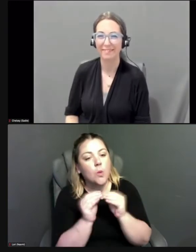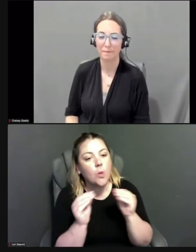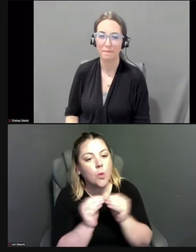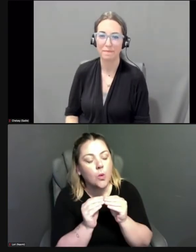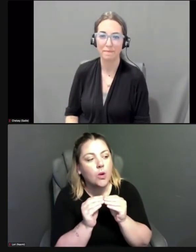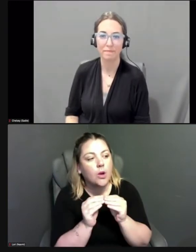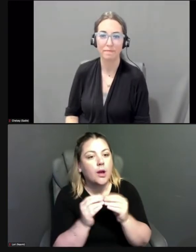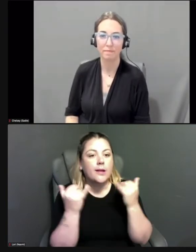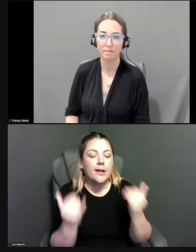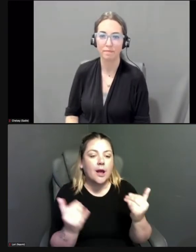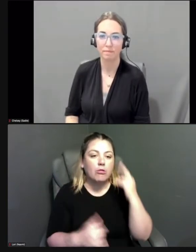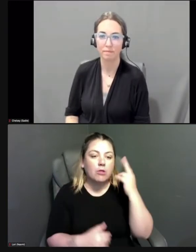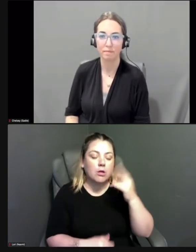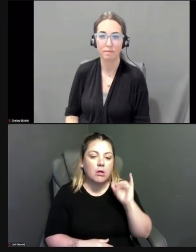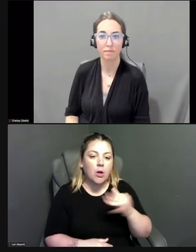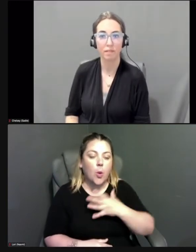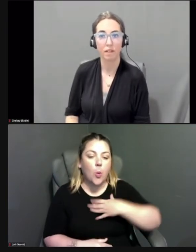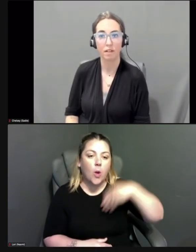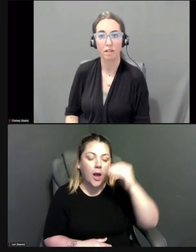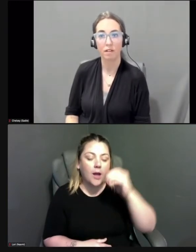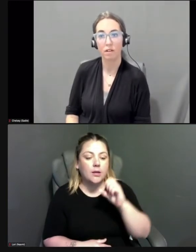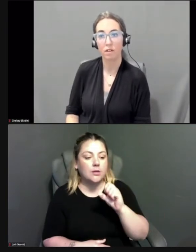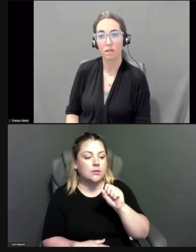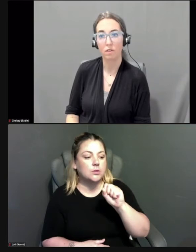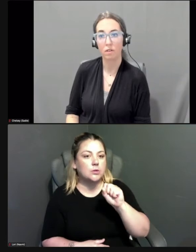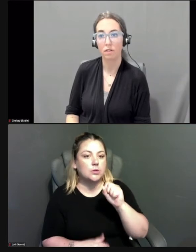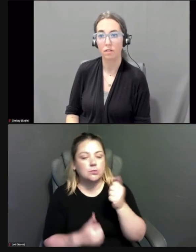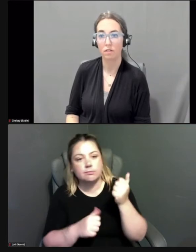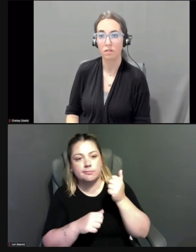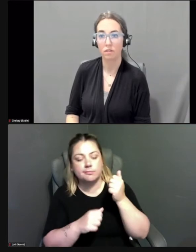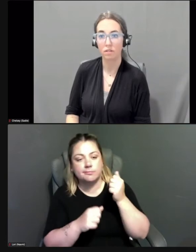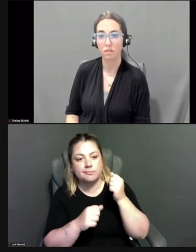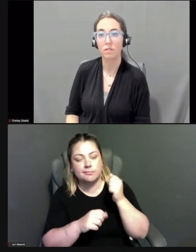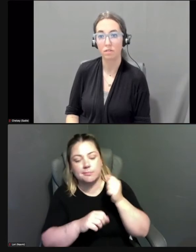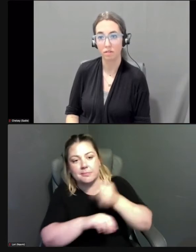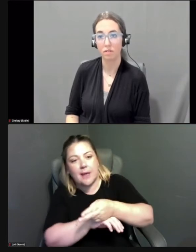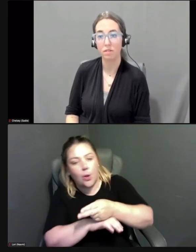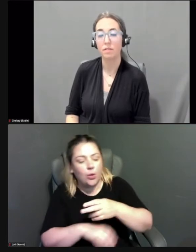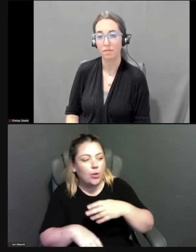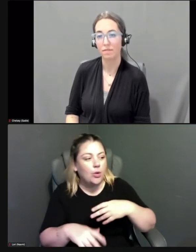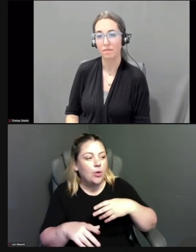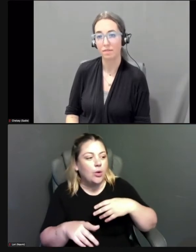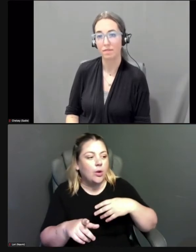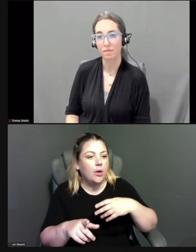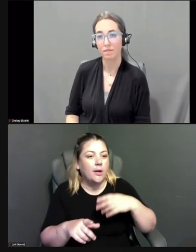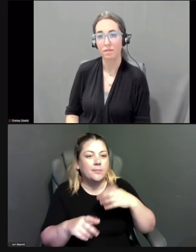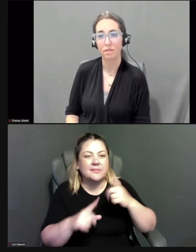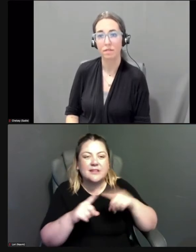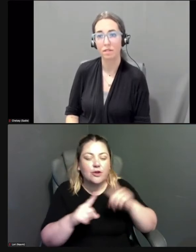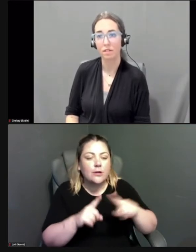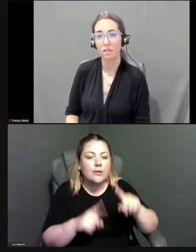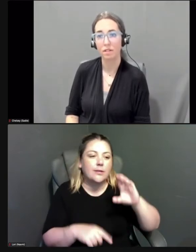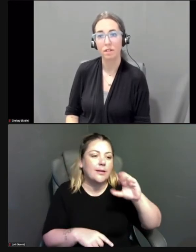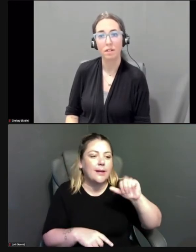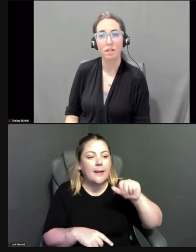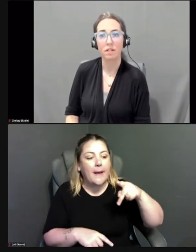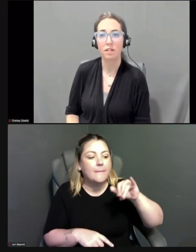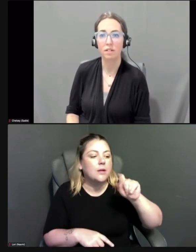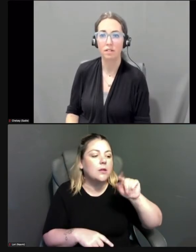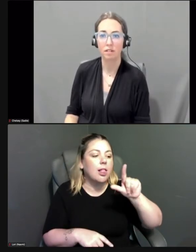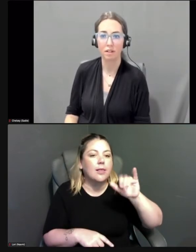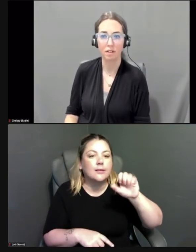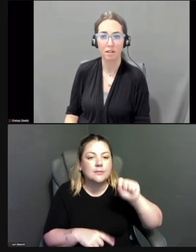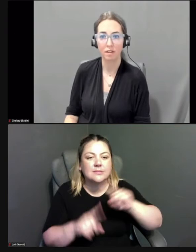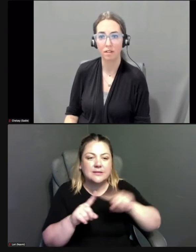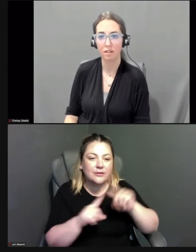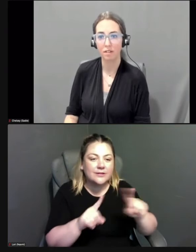more about white supremacy and capitalism and like these very high level systems of oppression, as opposed to just like, how do you feel about